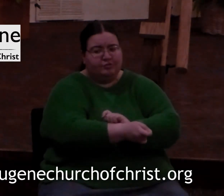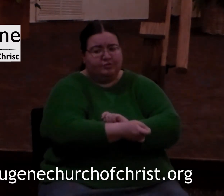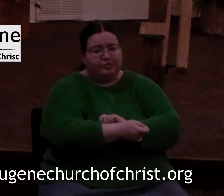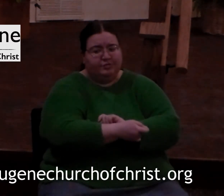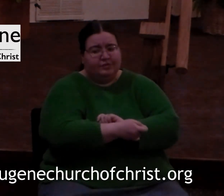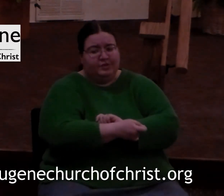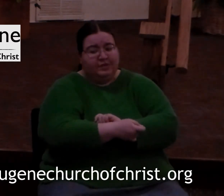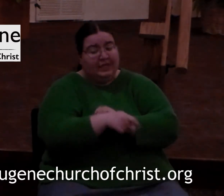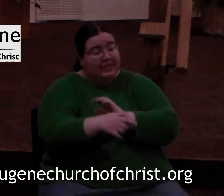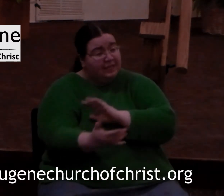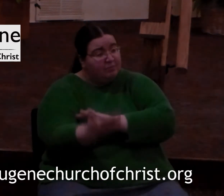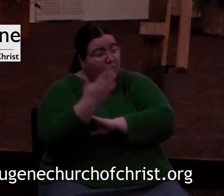the room.